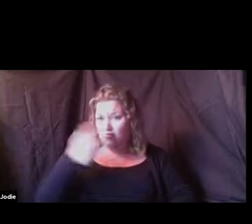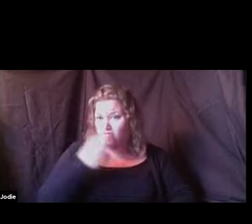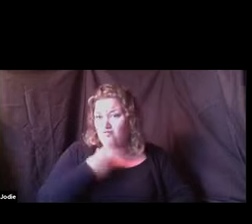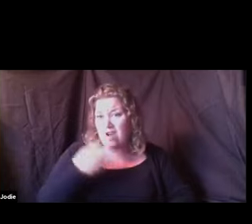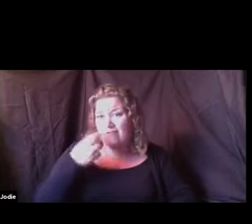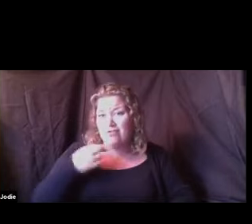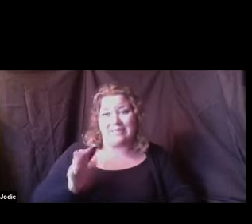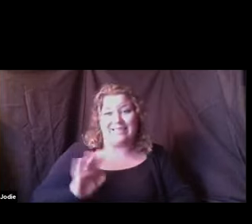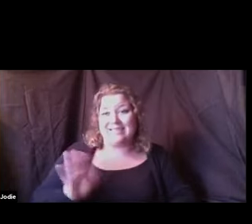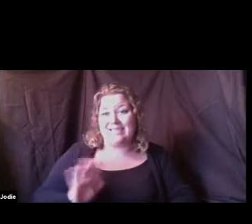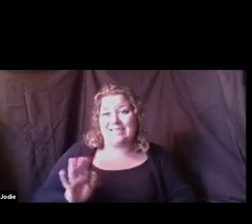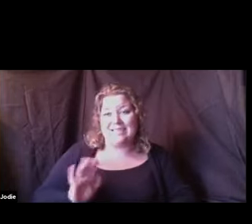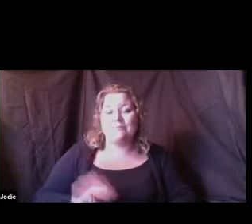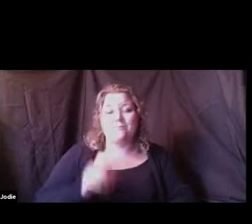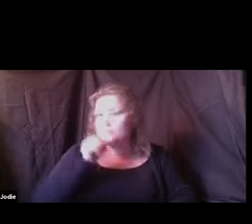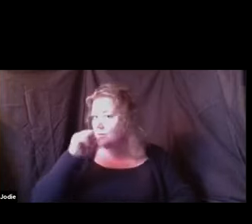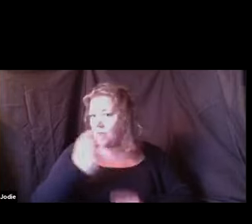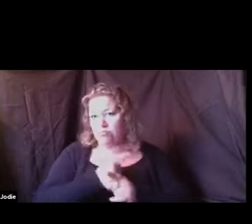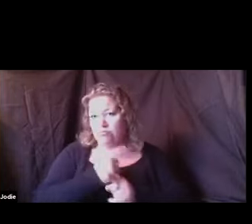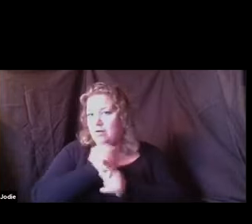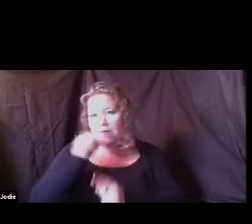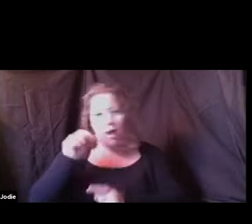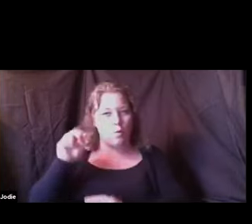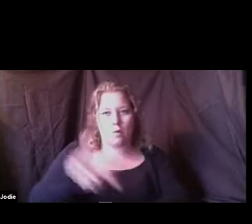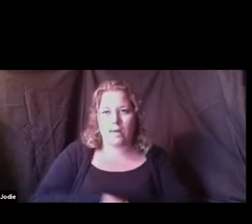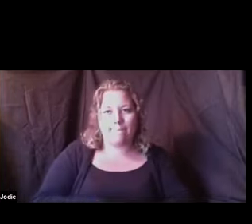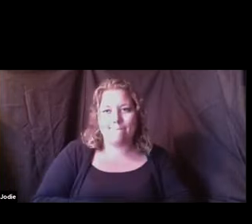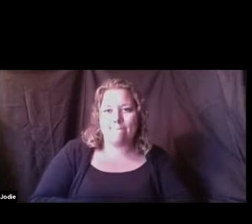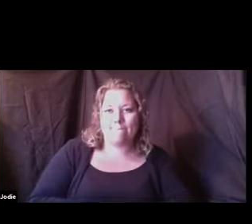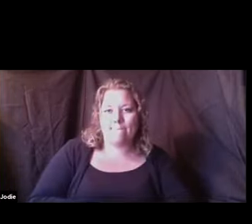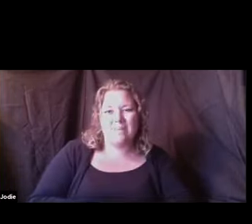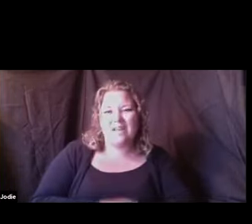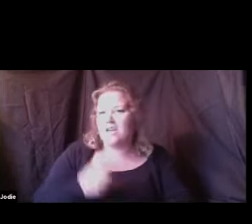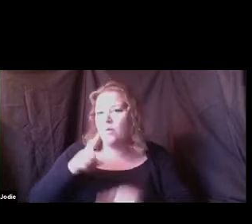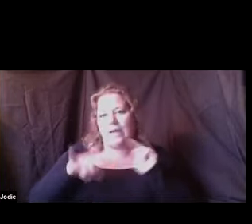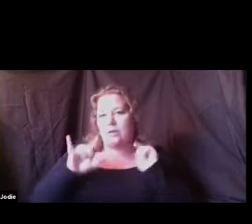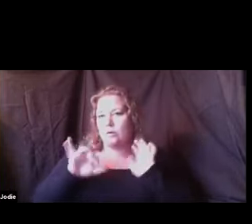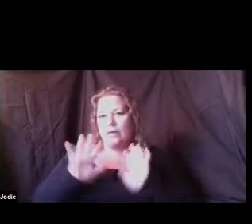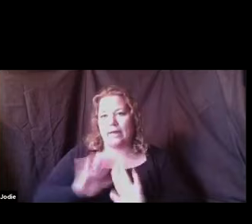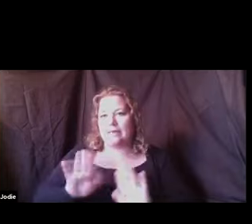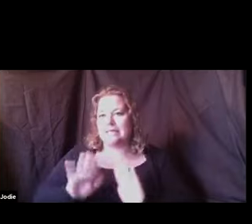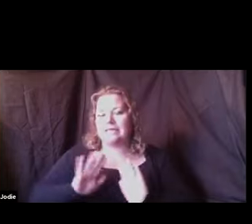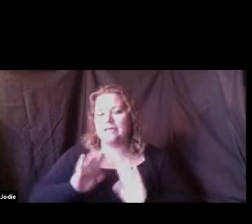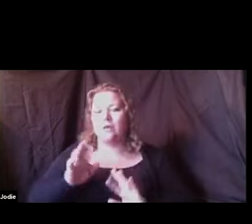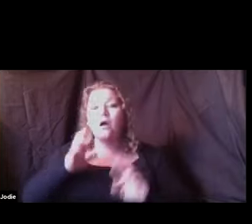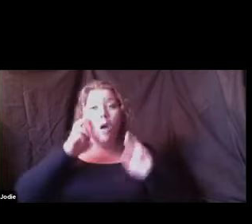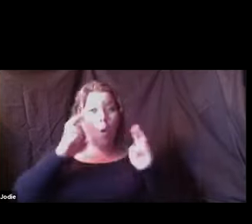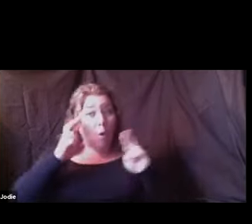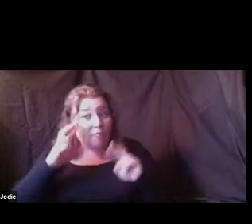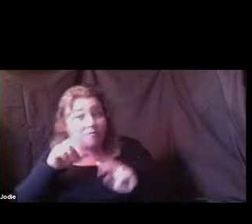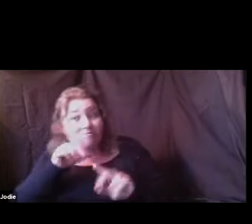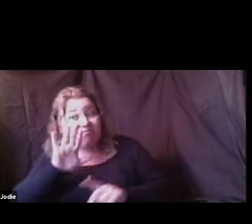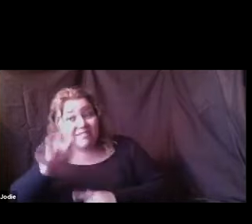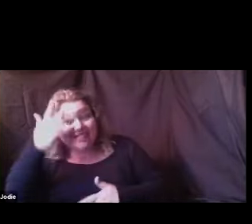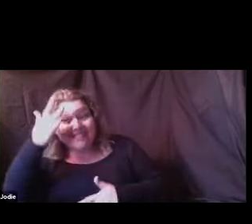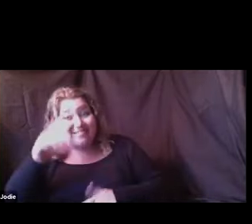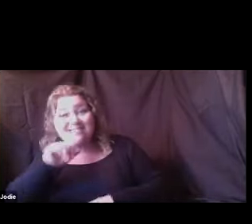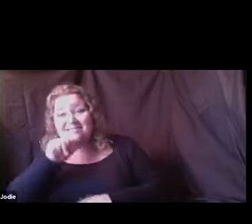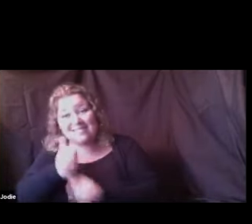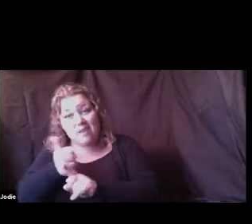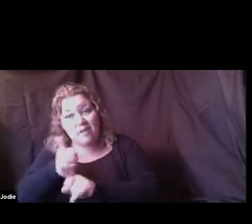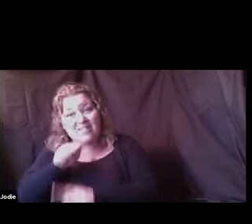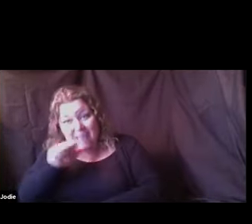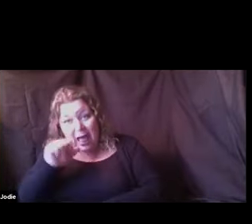when you have symptoms. I mean, we can't be doing that. Hopefully it's not COVID-19, but it very well could